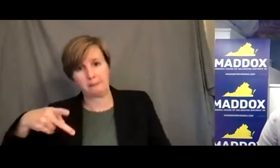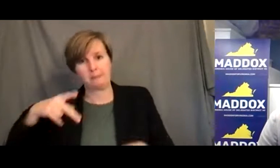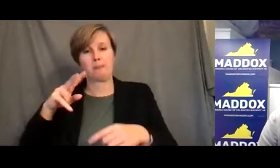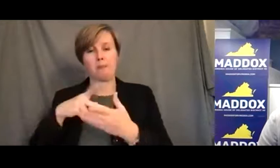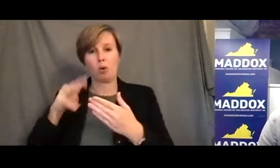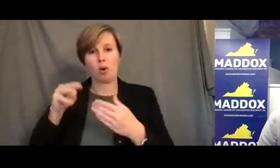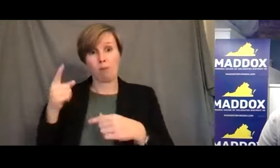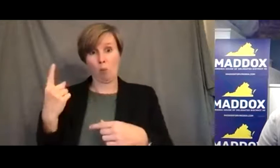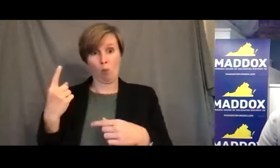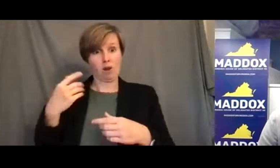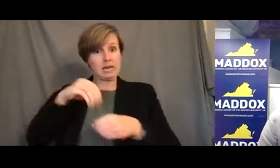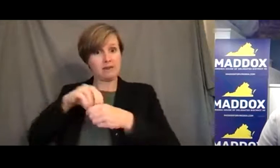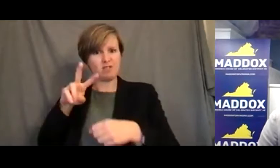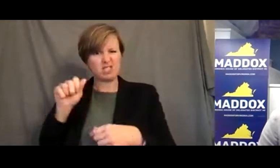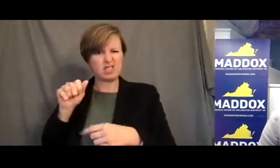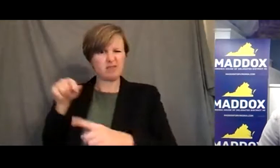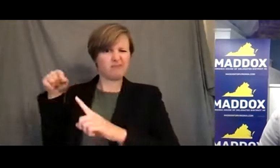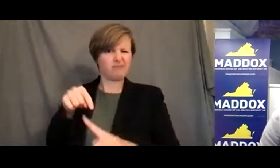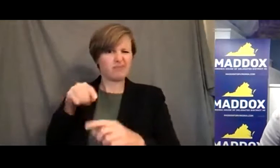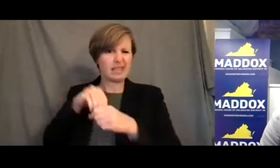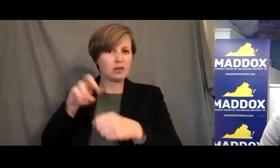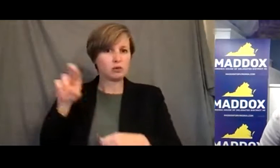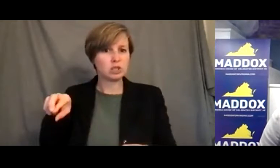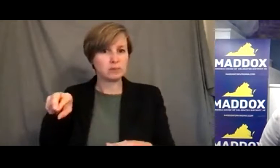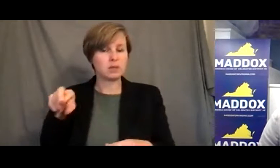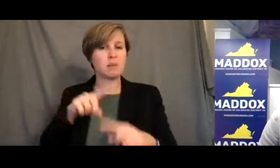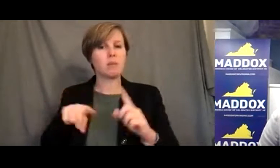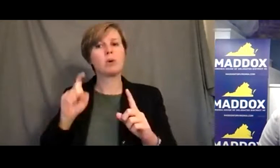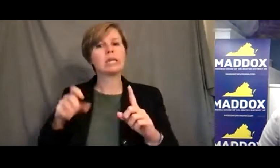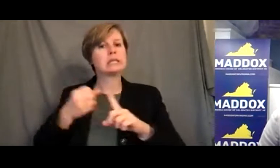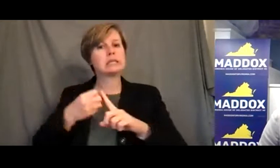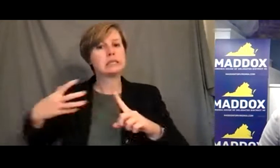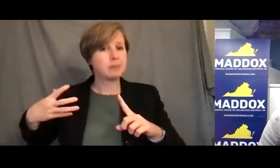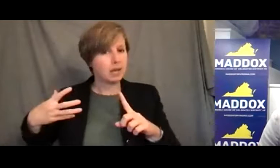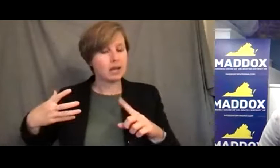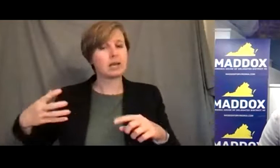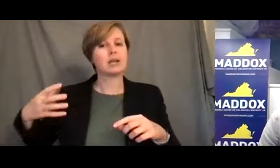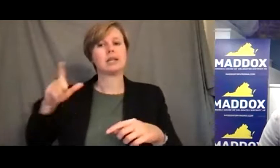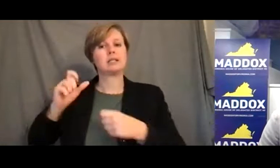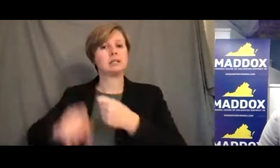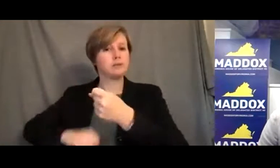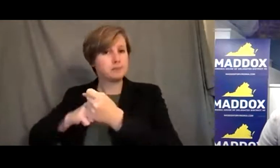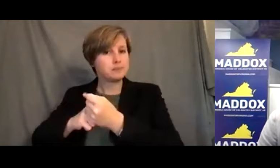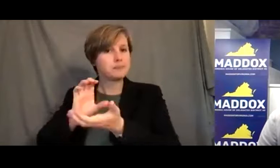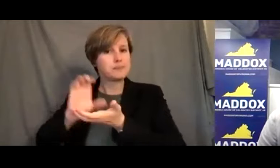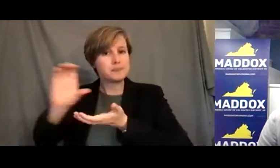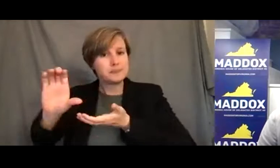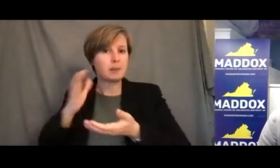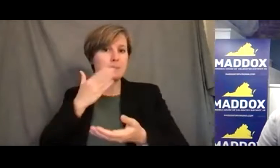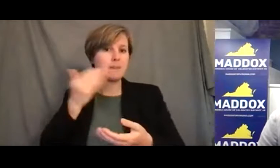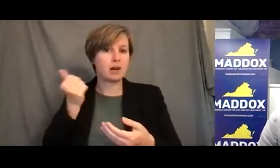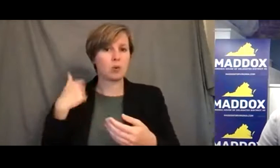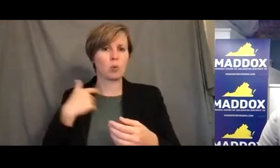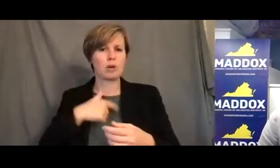Virginia, mostly in Richmond, but that needs to be expanded and it needs to be funded better. And I think we need to tap